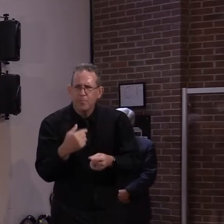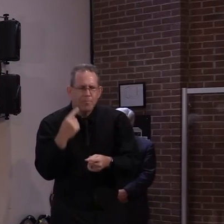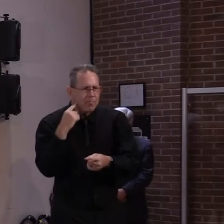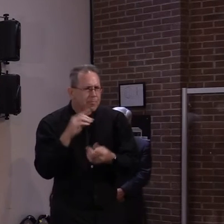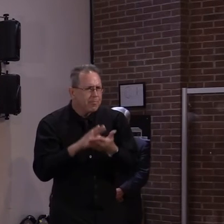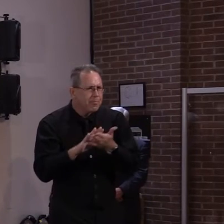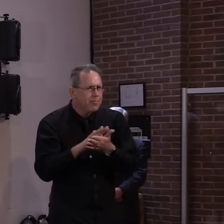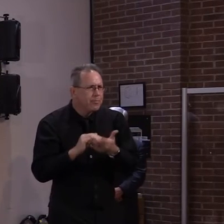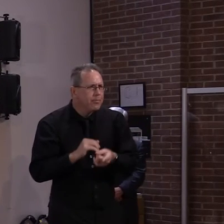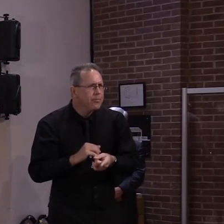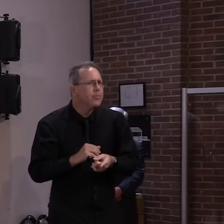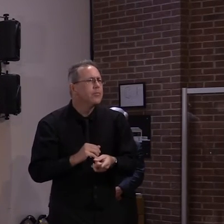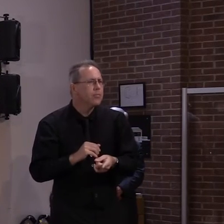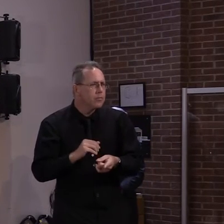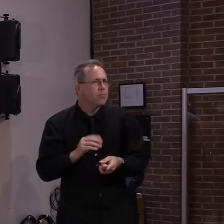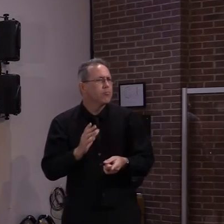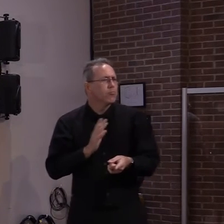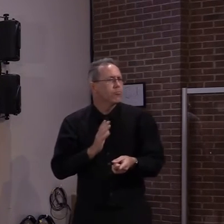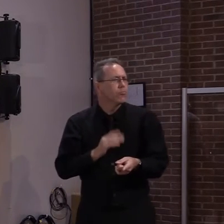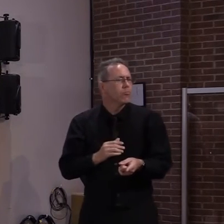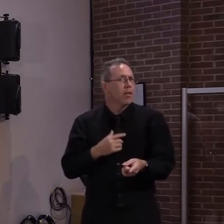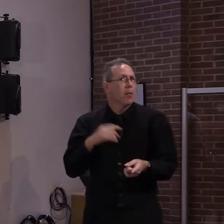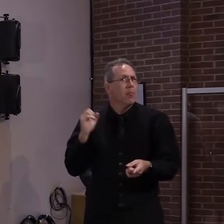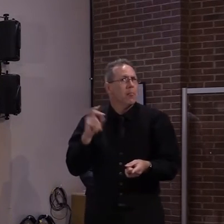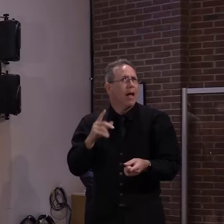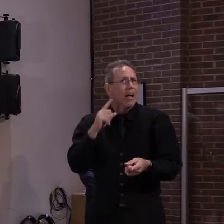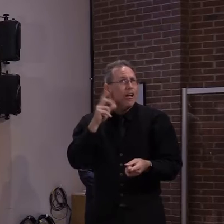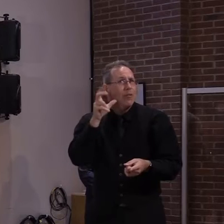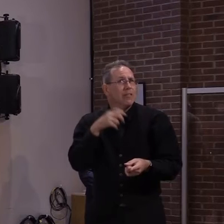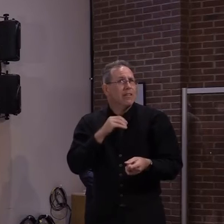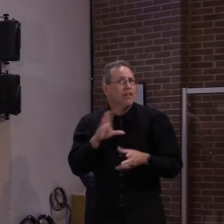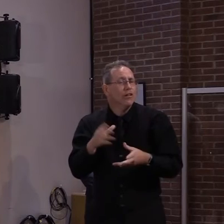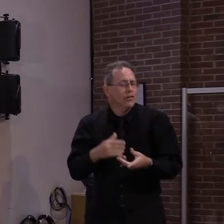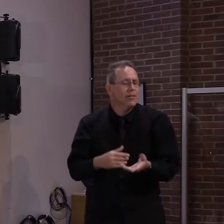Okay, hopefully I'm back. You are.